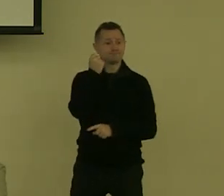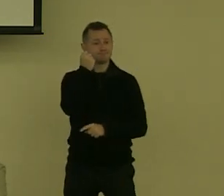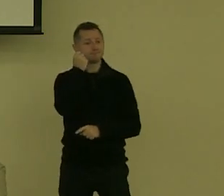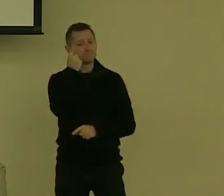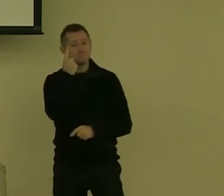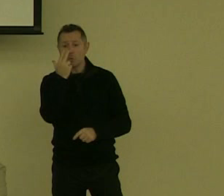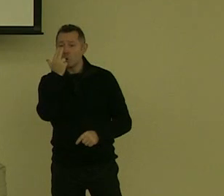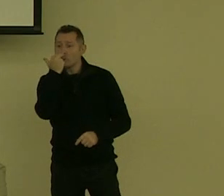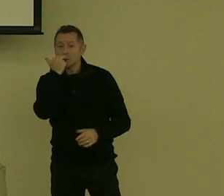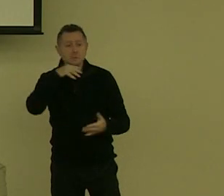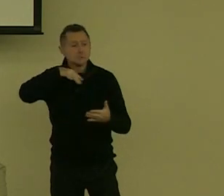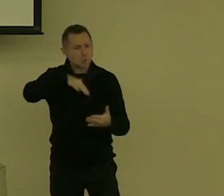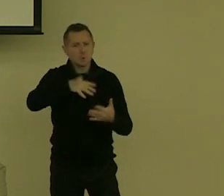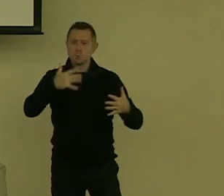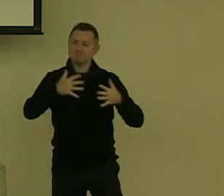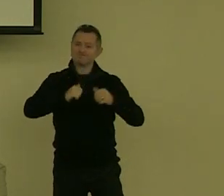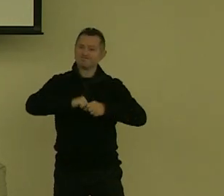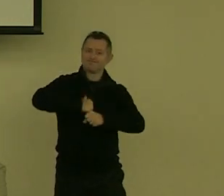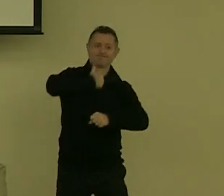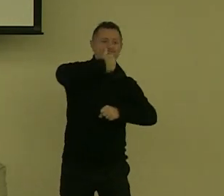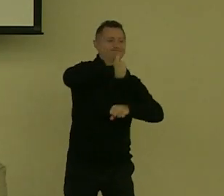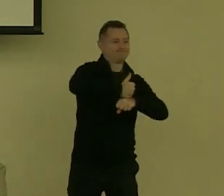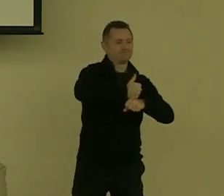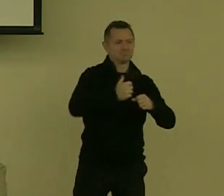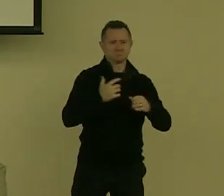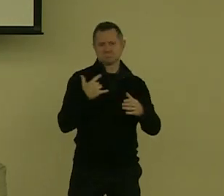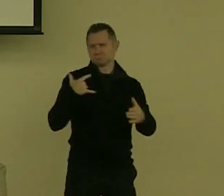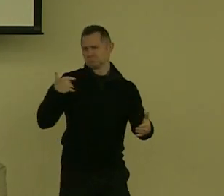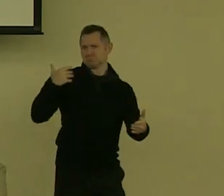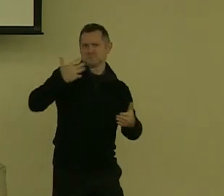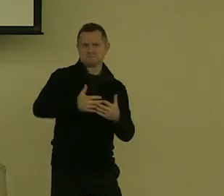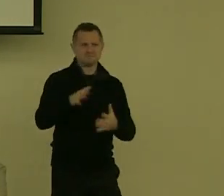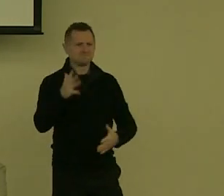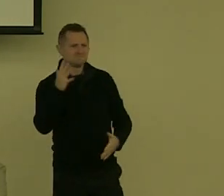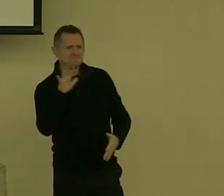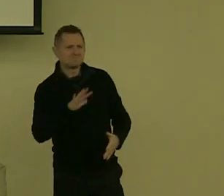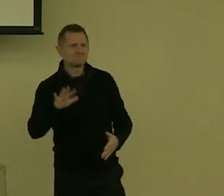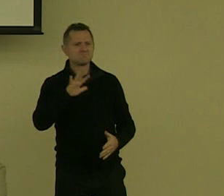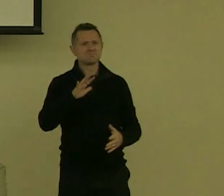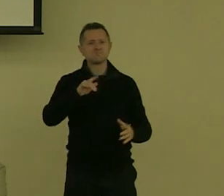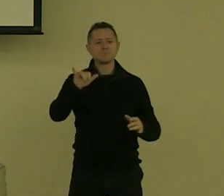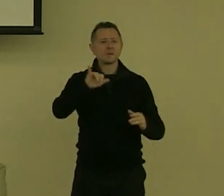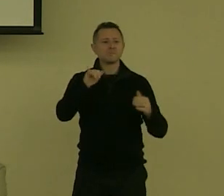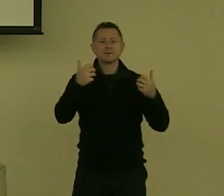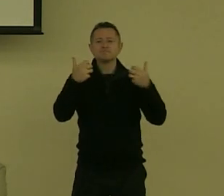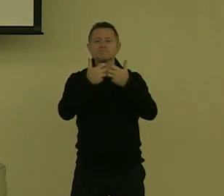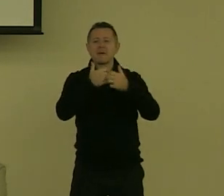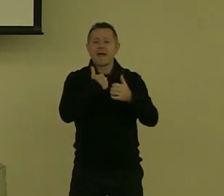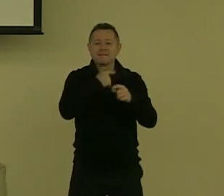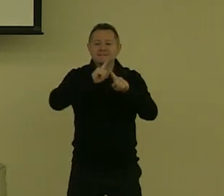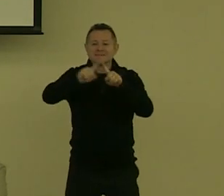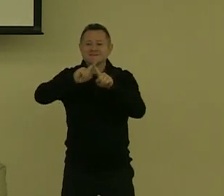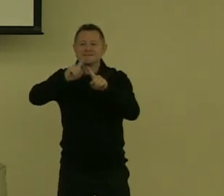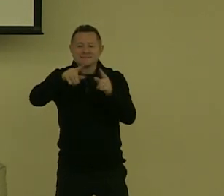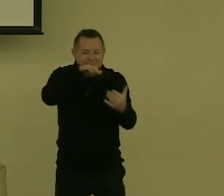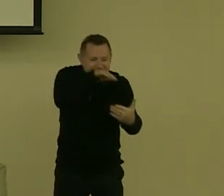operational for some time as orbits around other disciplines. That you could do look at comics in terms